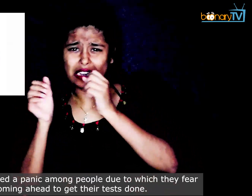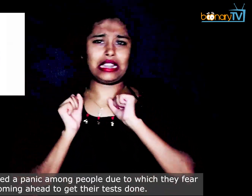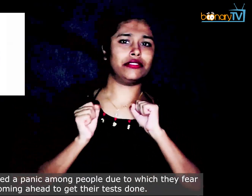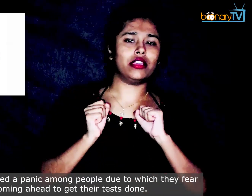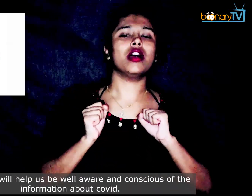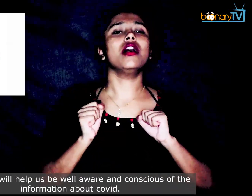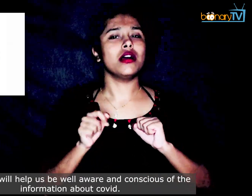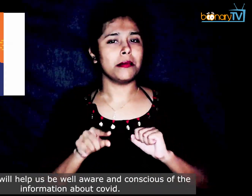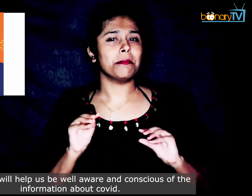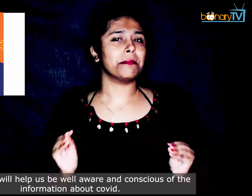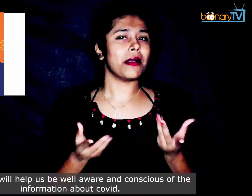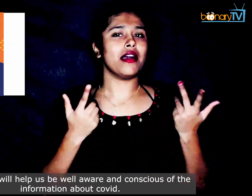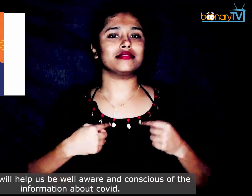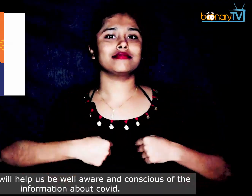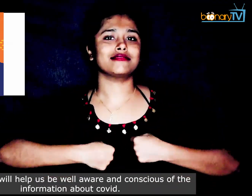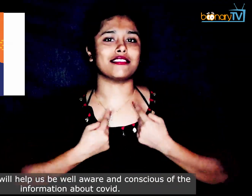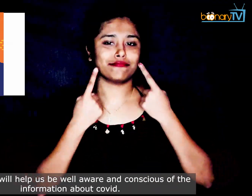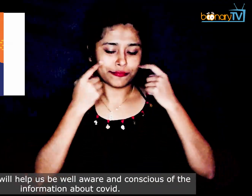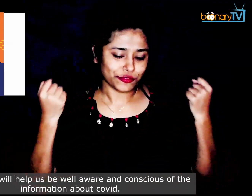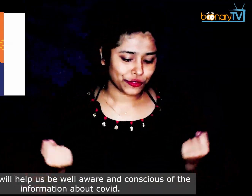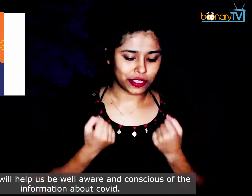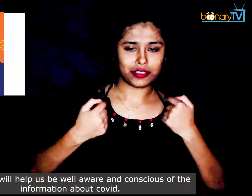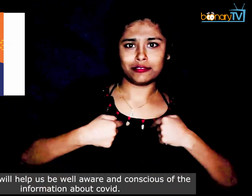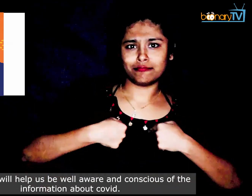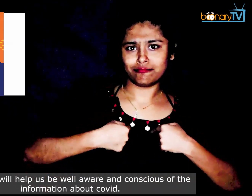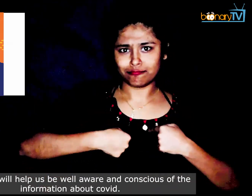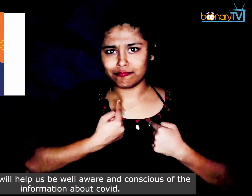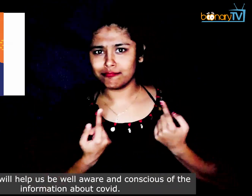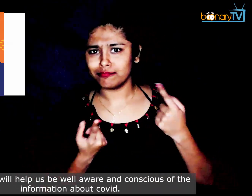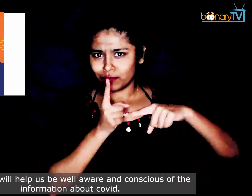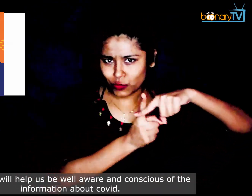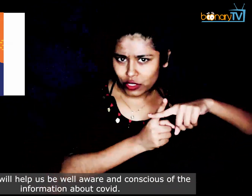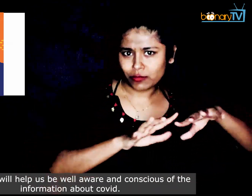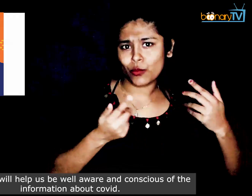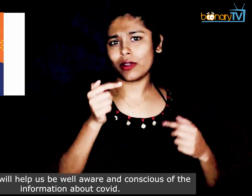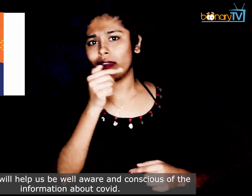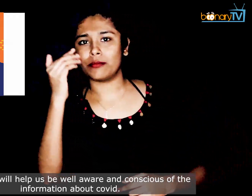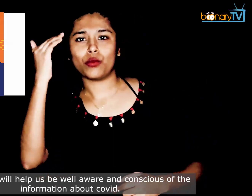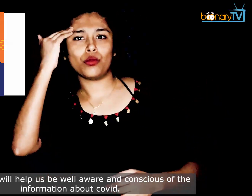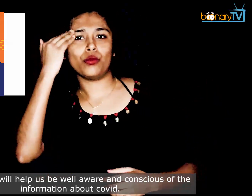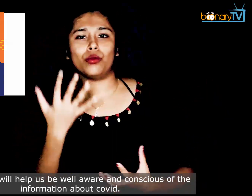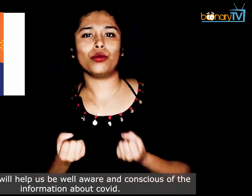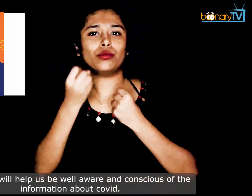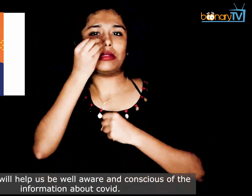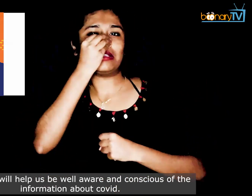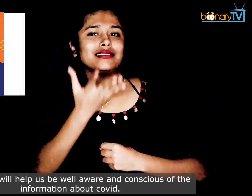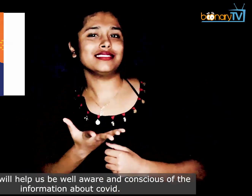done. Hence, this will help us to be well aware and conscious of the information about COVID. ...